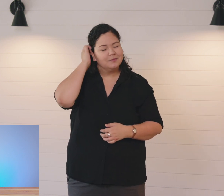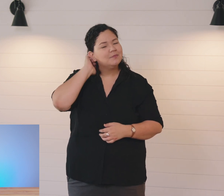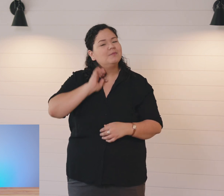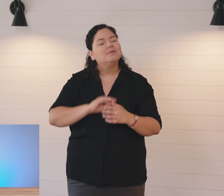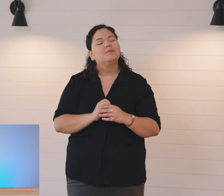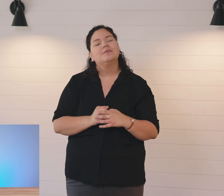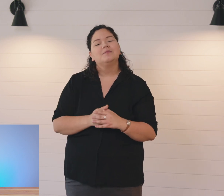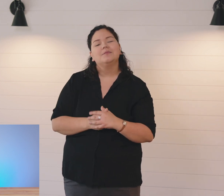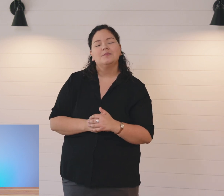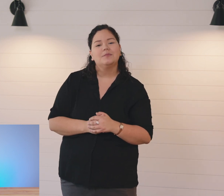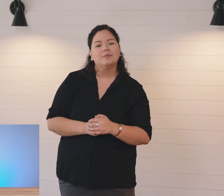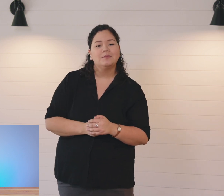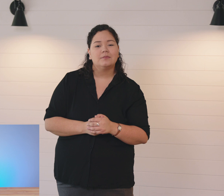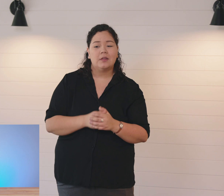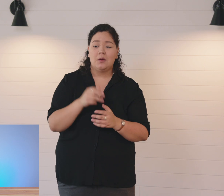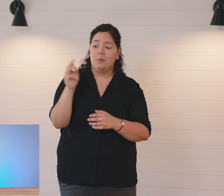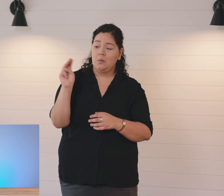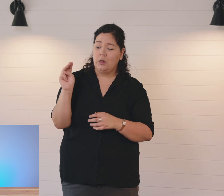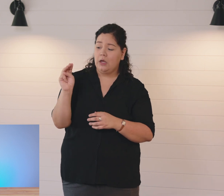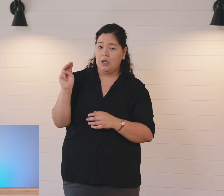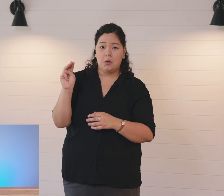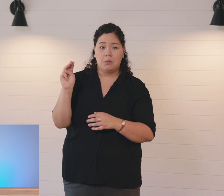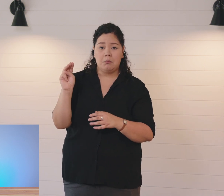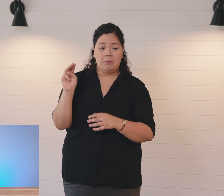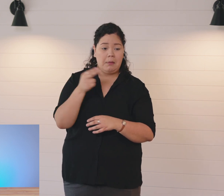Mordecai is going to outrank